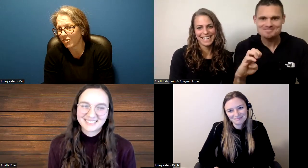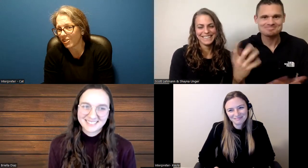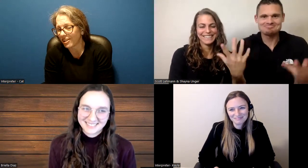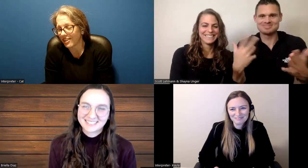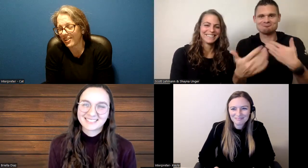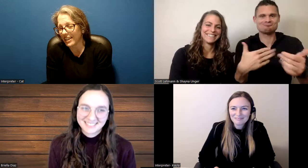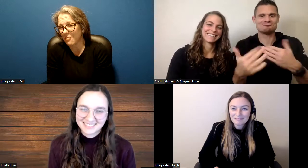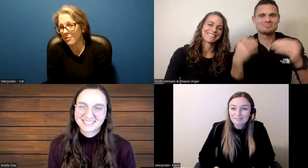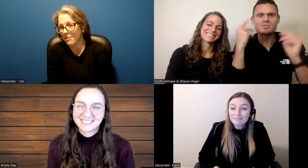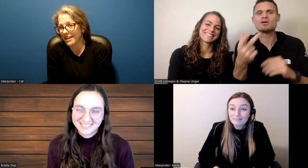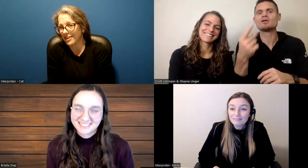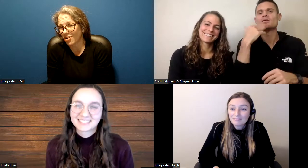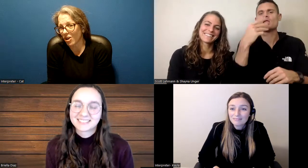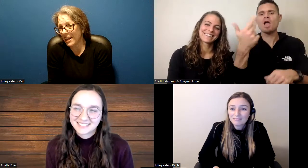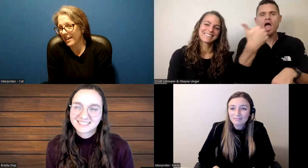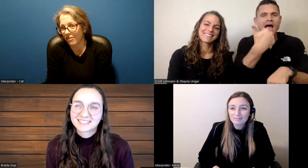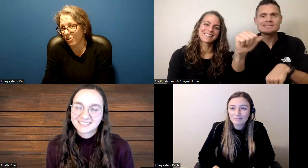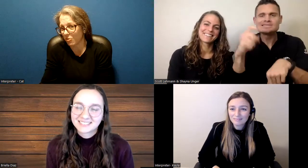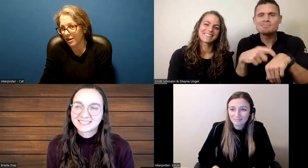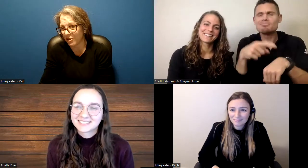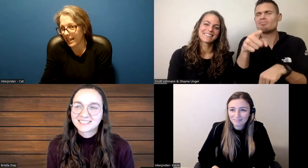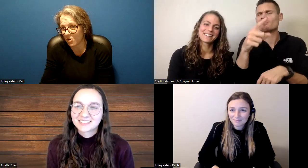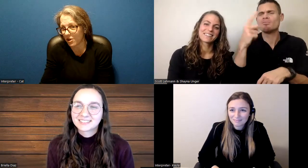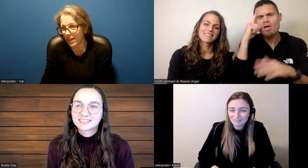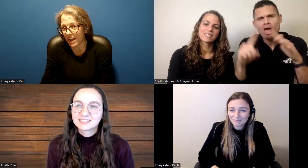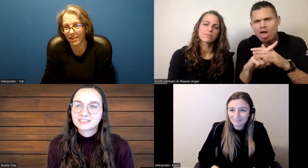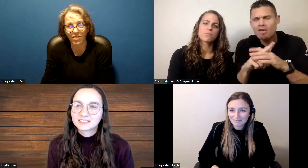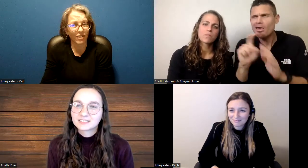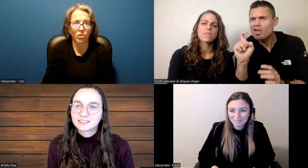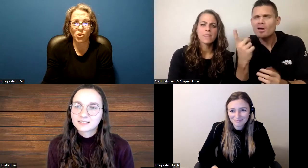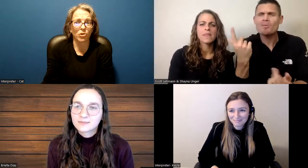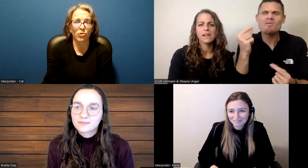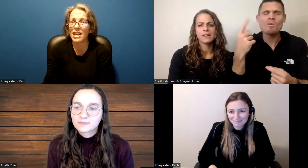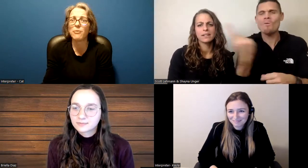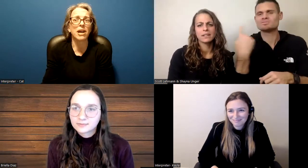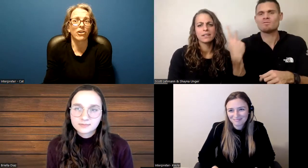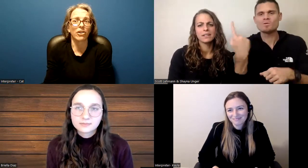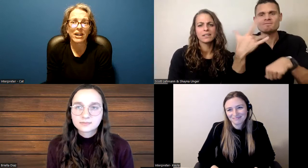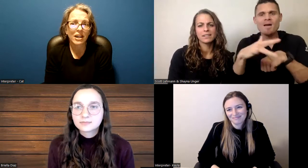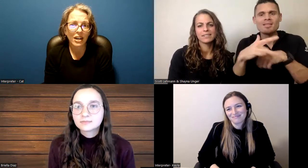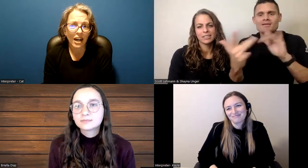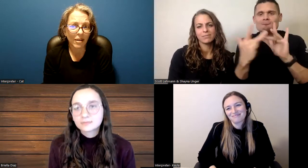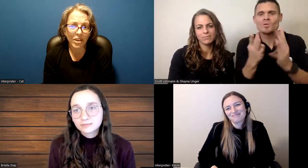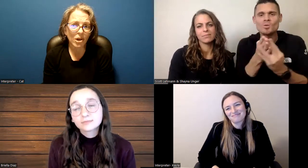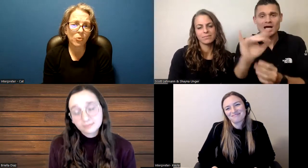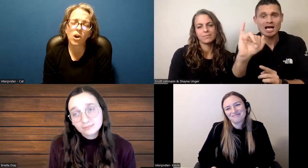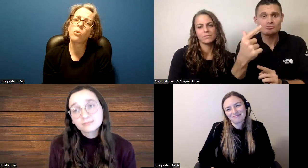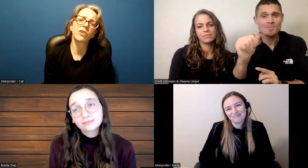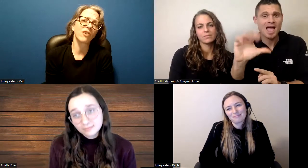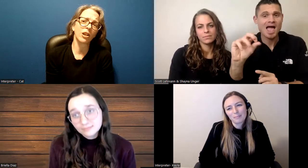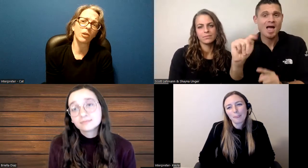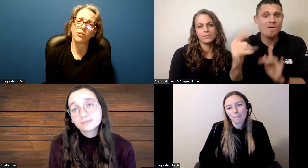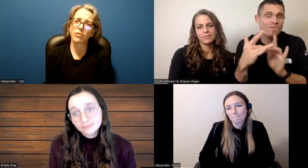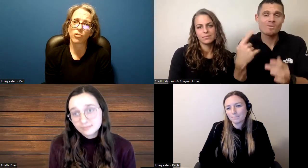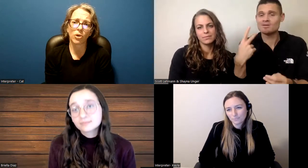you to keep in mind is great. If you were able to get one thing out of this, if it was two or three, even better. You know, we're